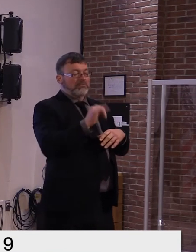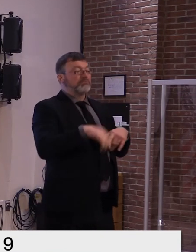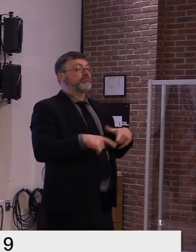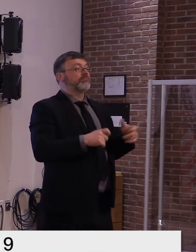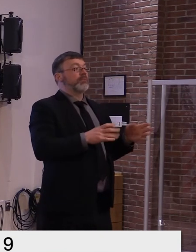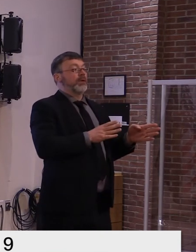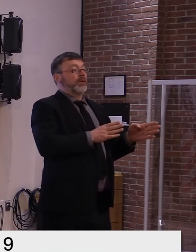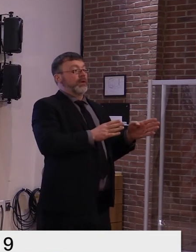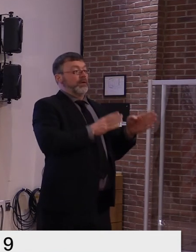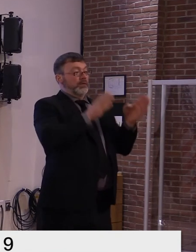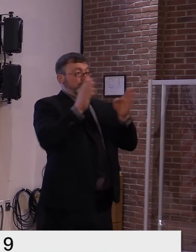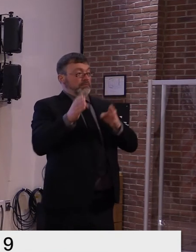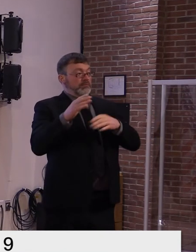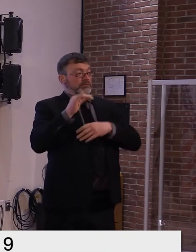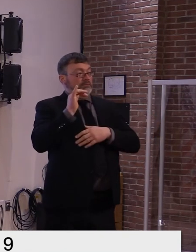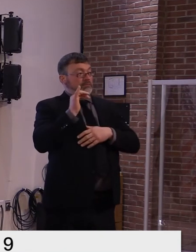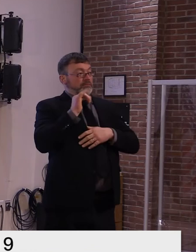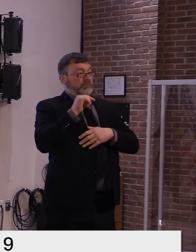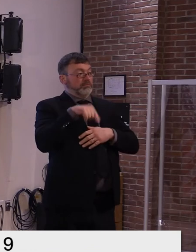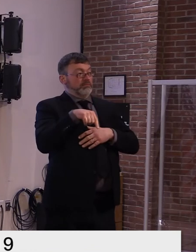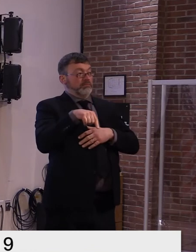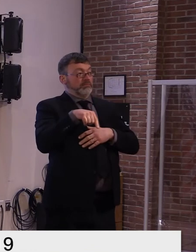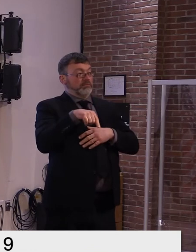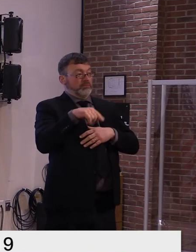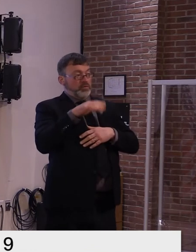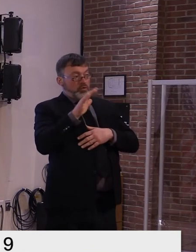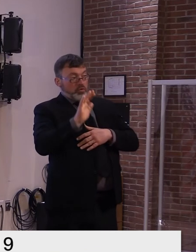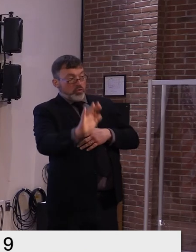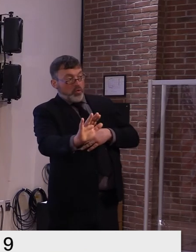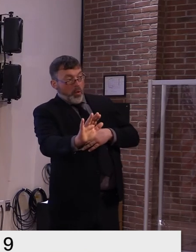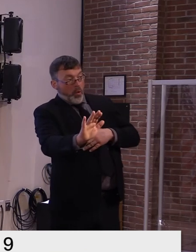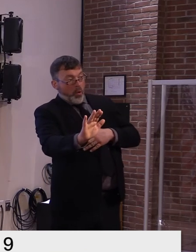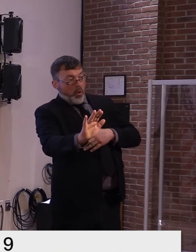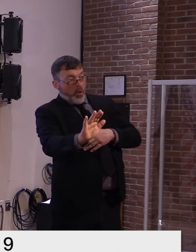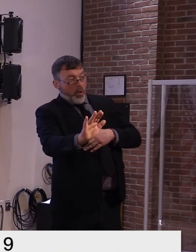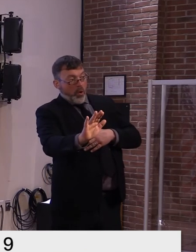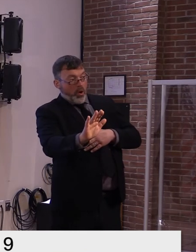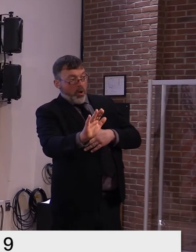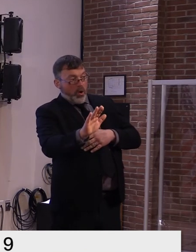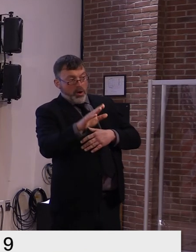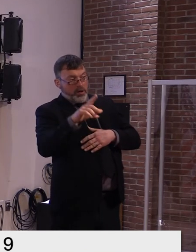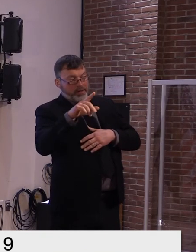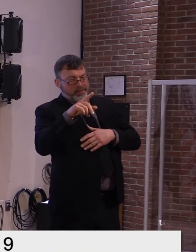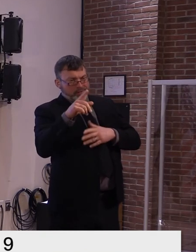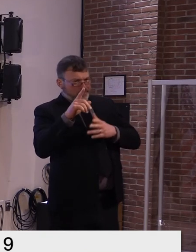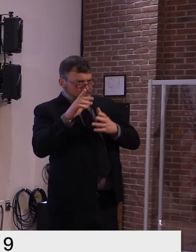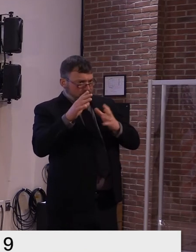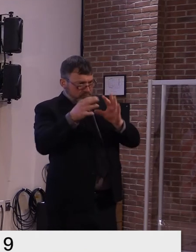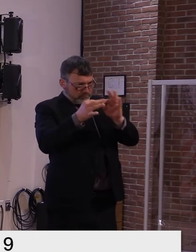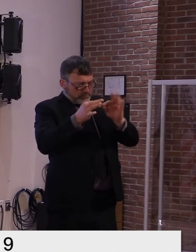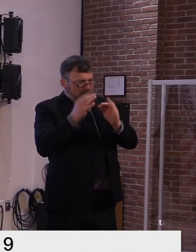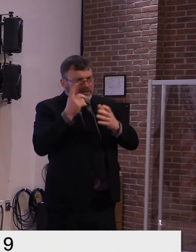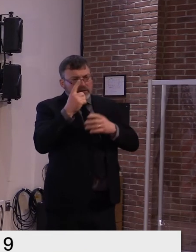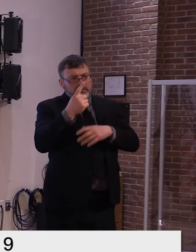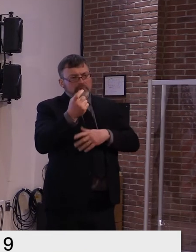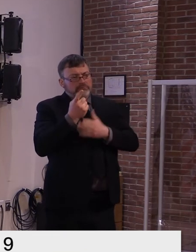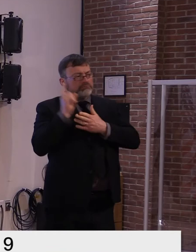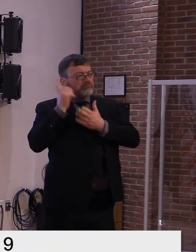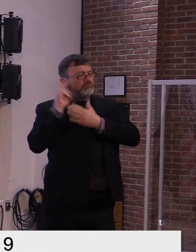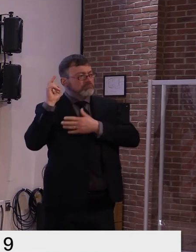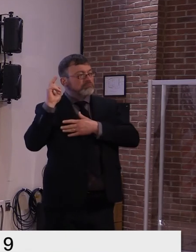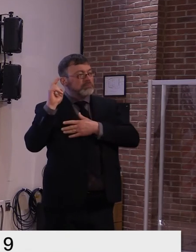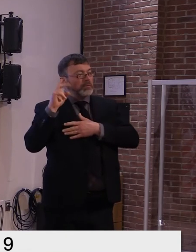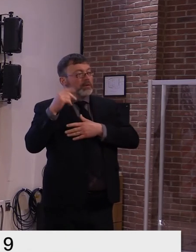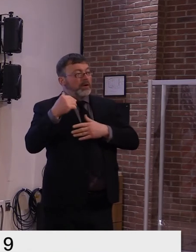in addition to what you were describing a few weeks ago. Like I said, five of our facilities have new